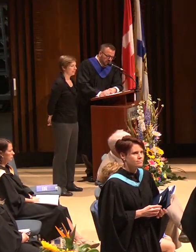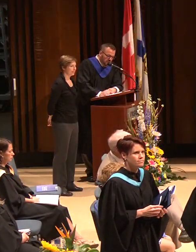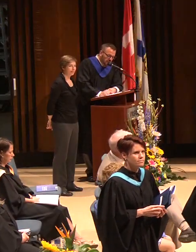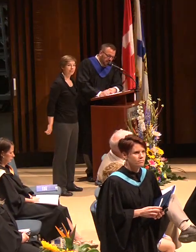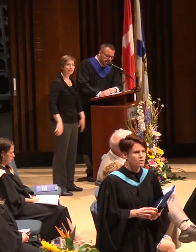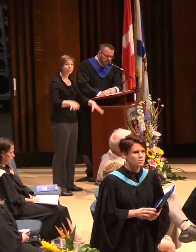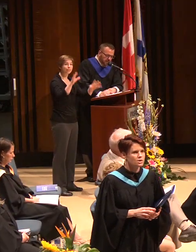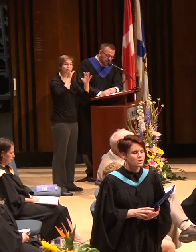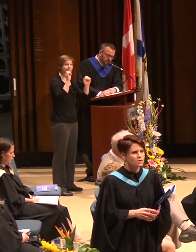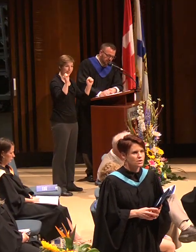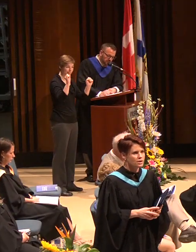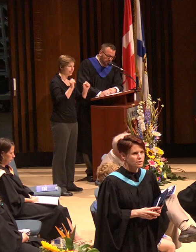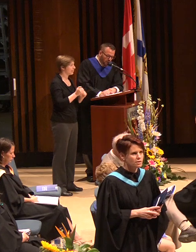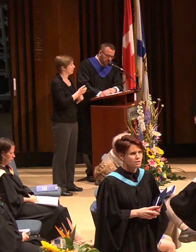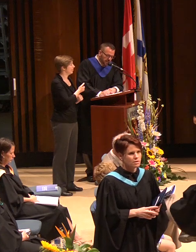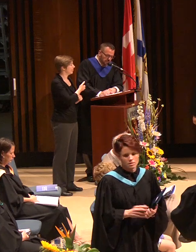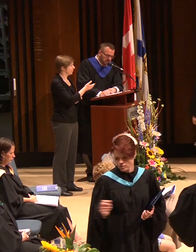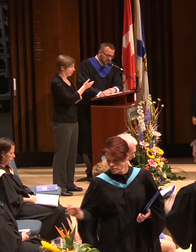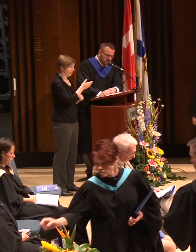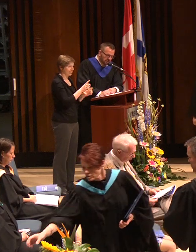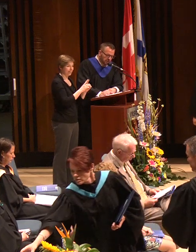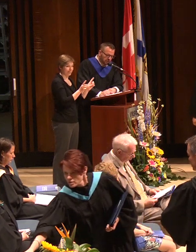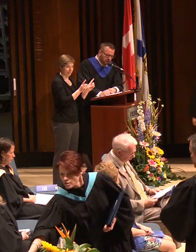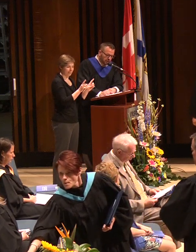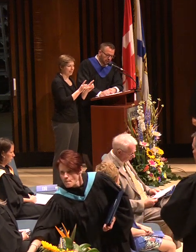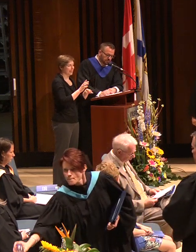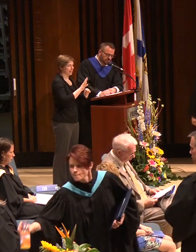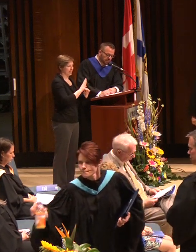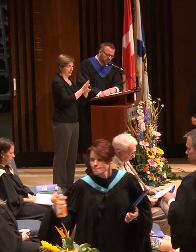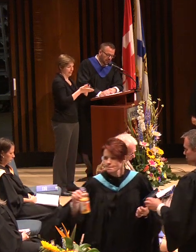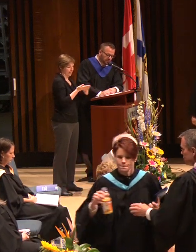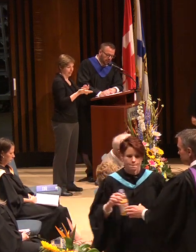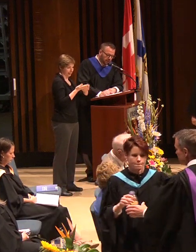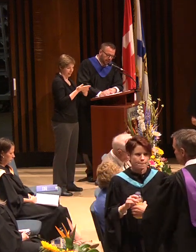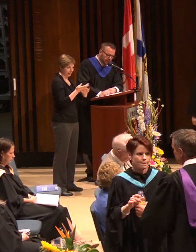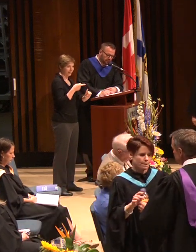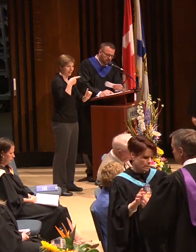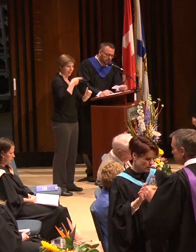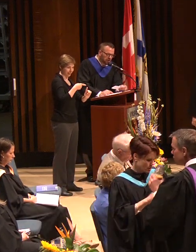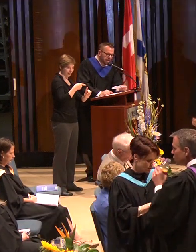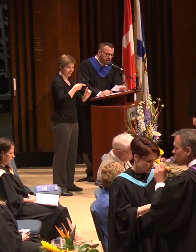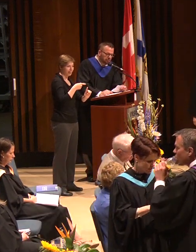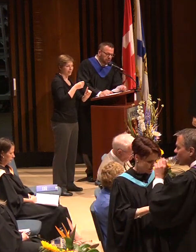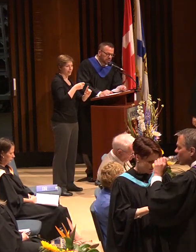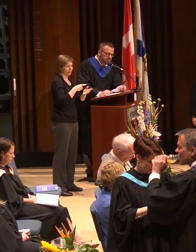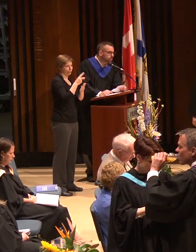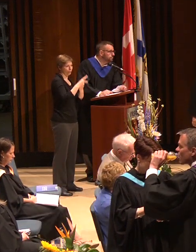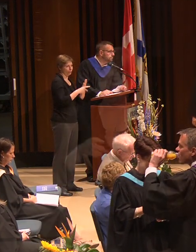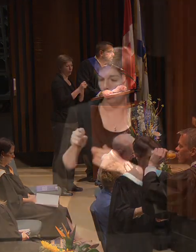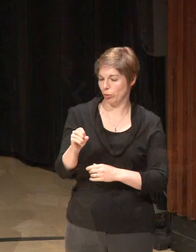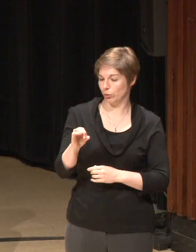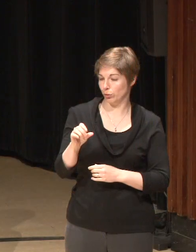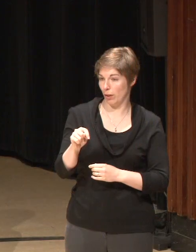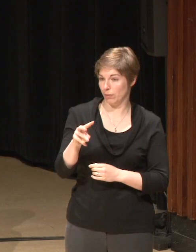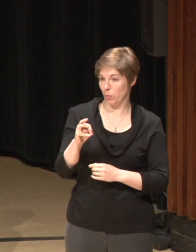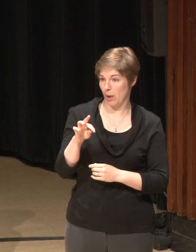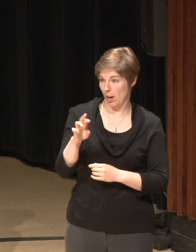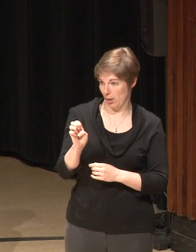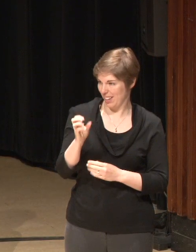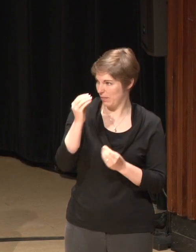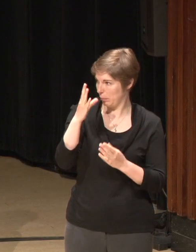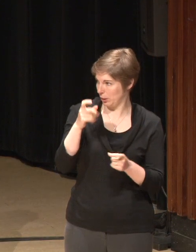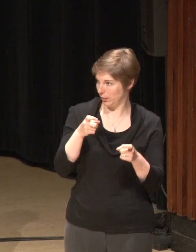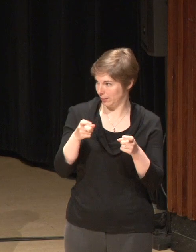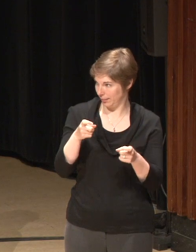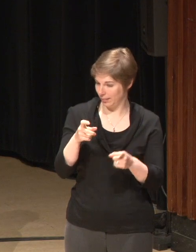Mr. President, the candidates for the Diploma in Business Administration, Software and Information Management.